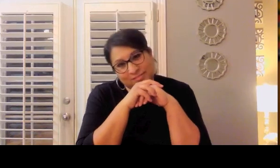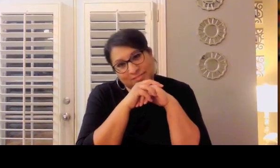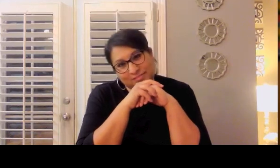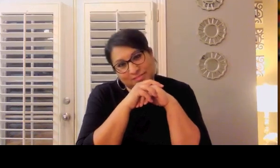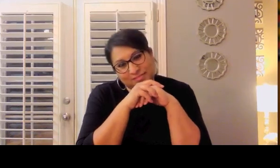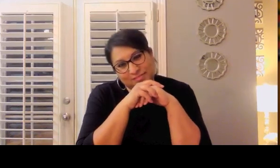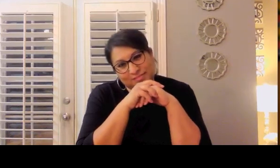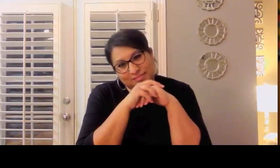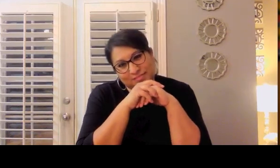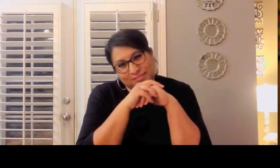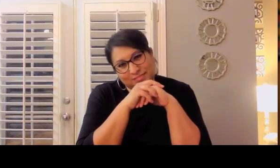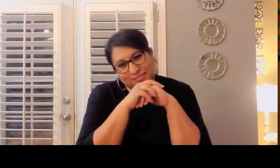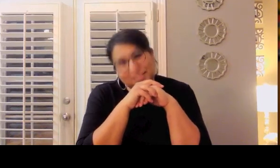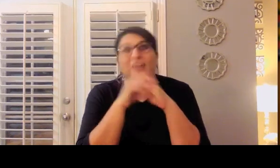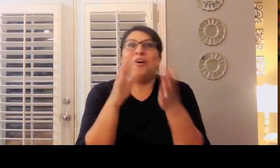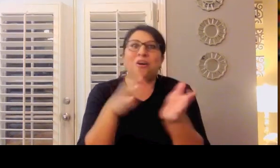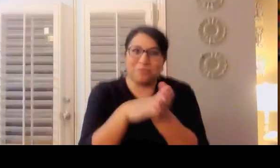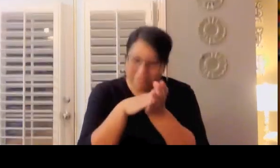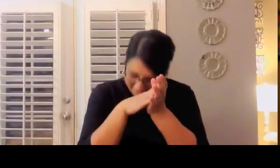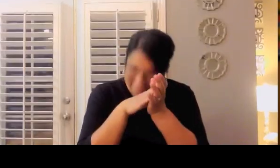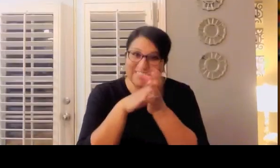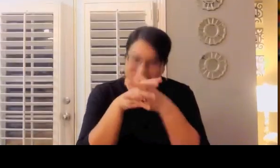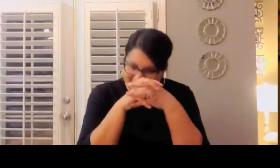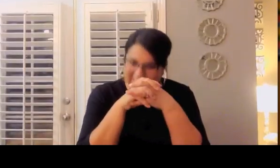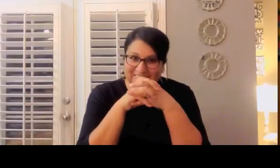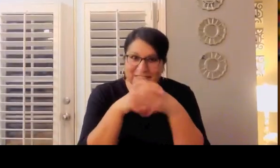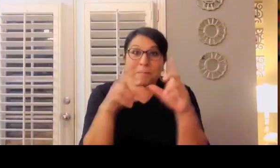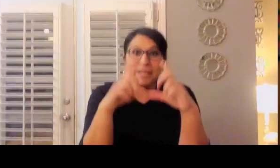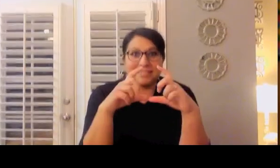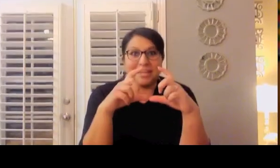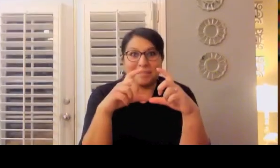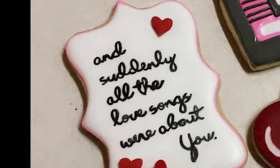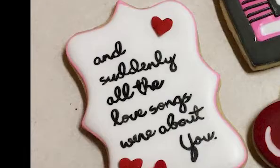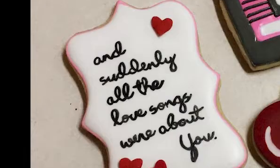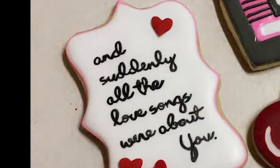made tapes, like tape cookies. Yes, and the